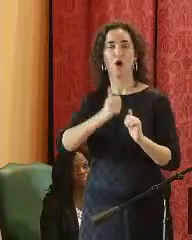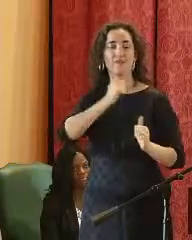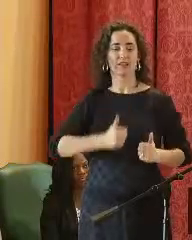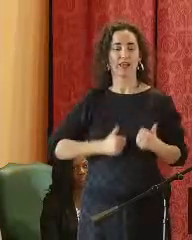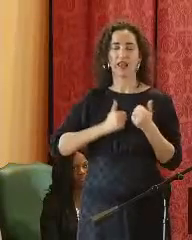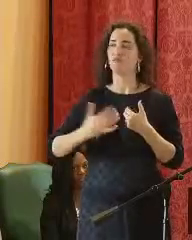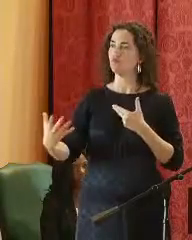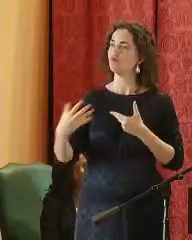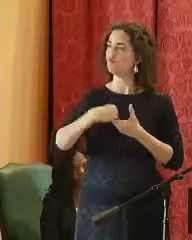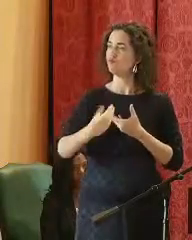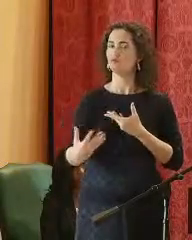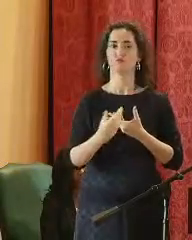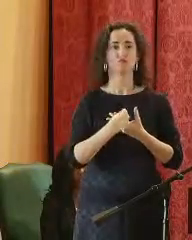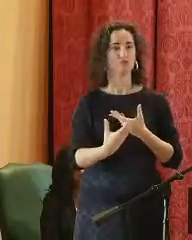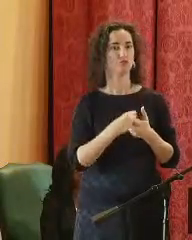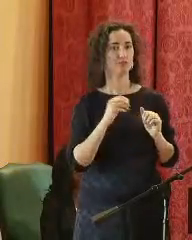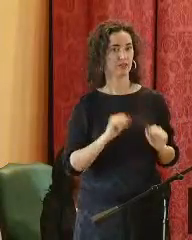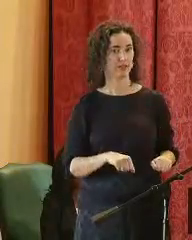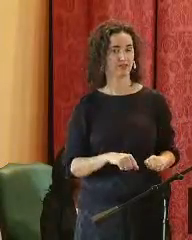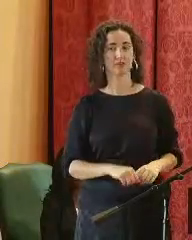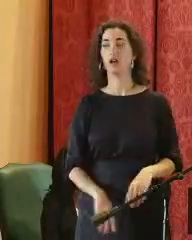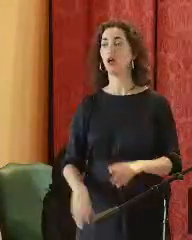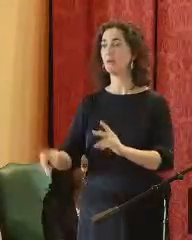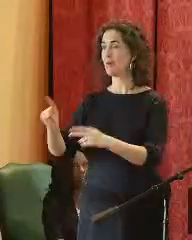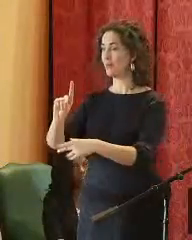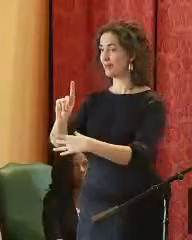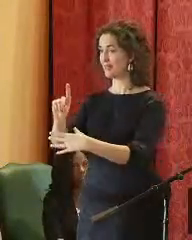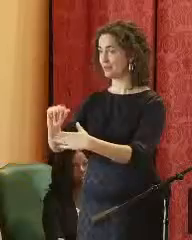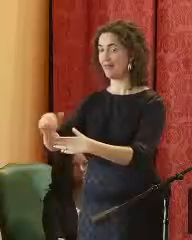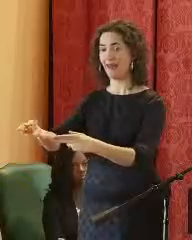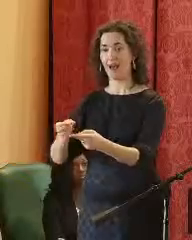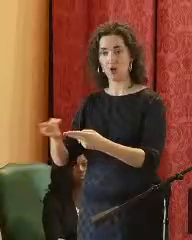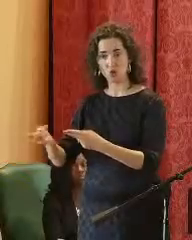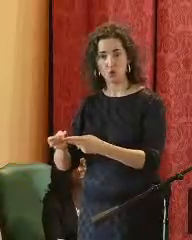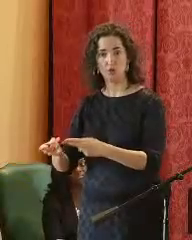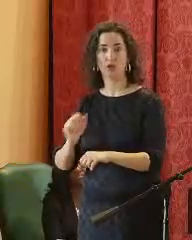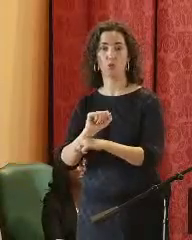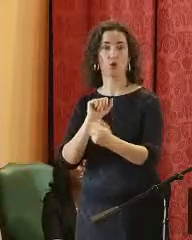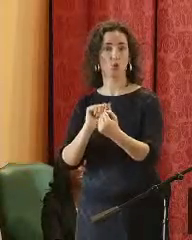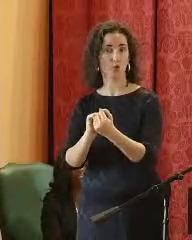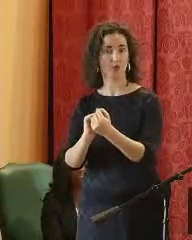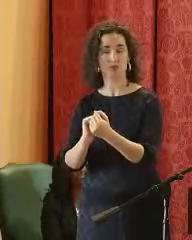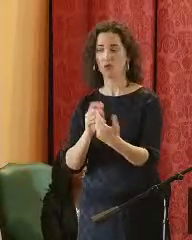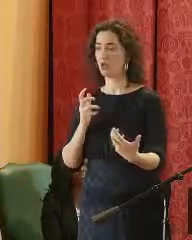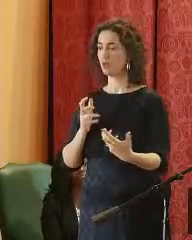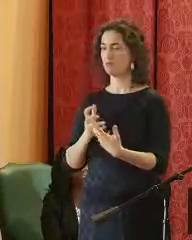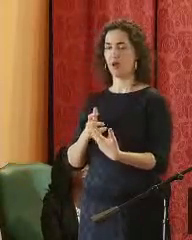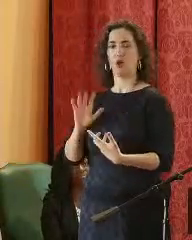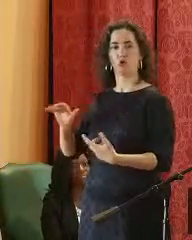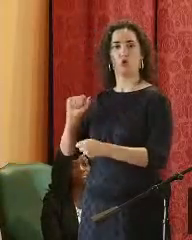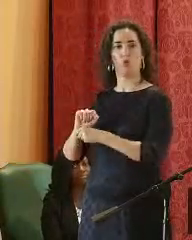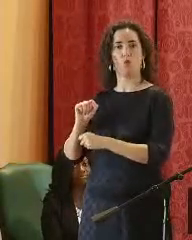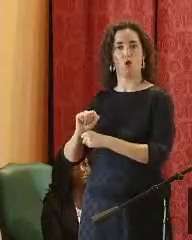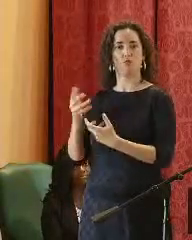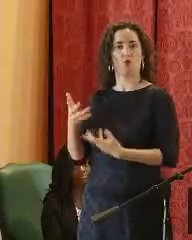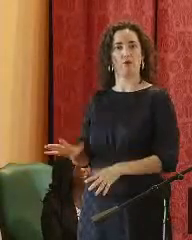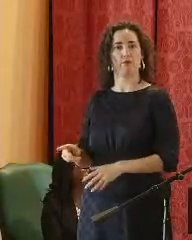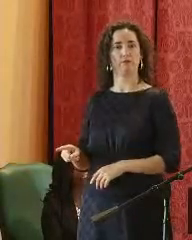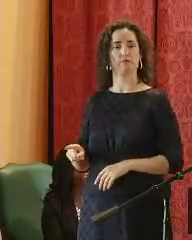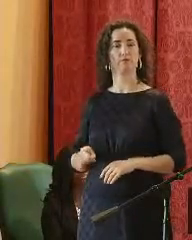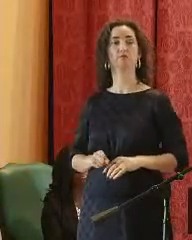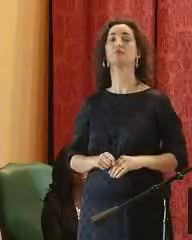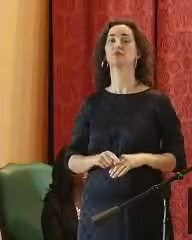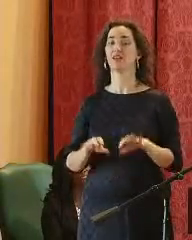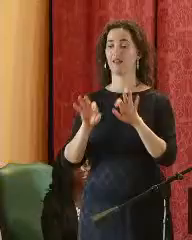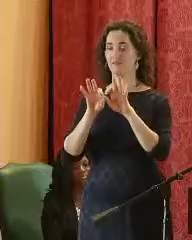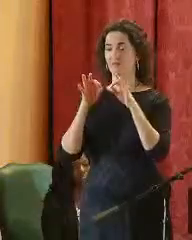life. Hiring and working with people with disabilities is just a natural extension of the work that Ms. Reen does. The